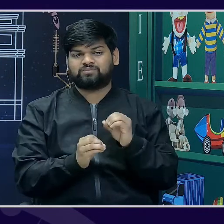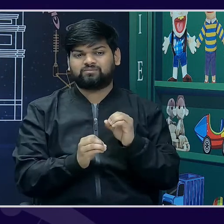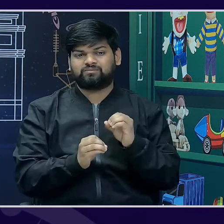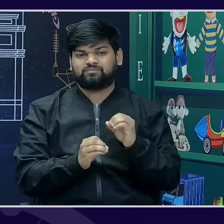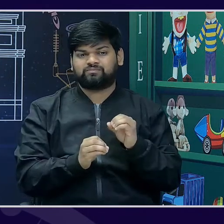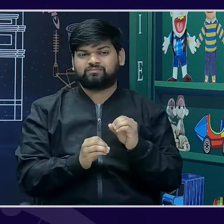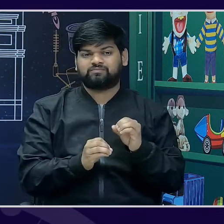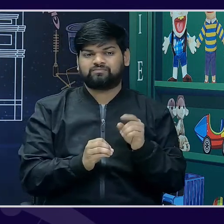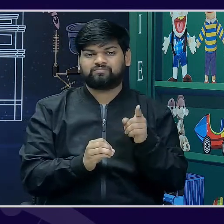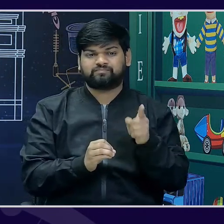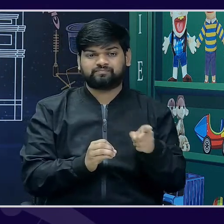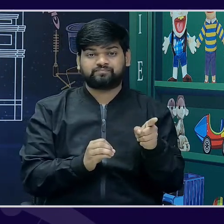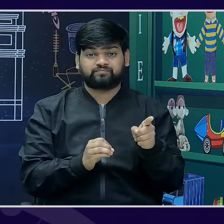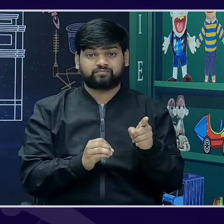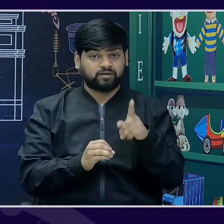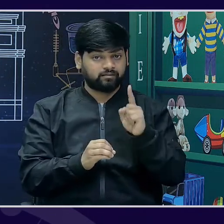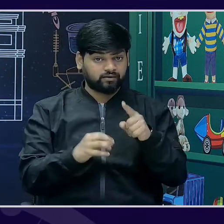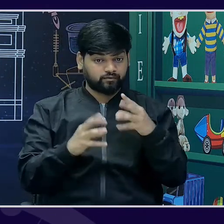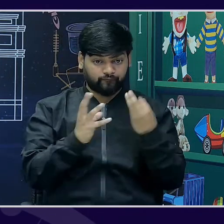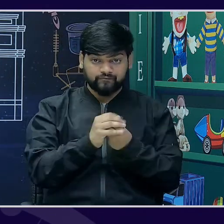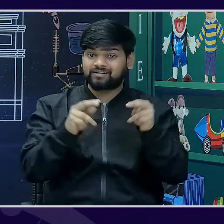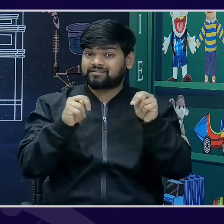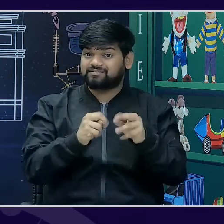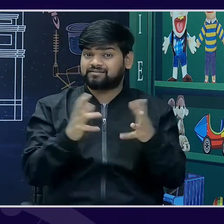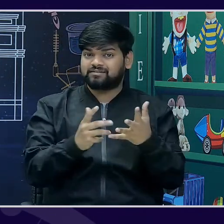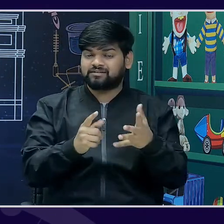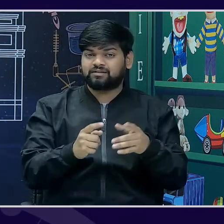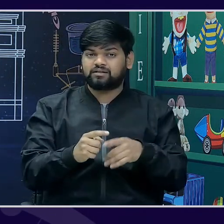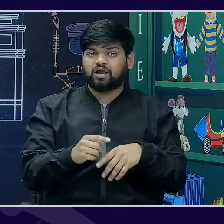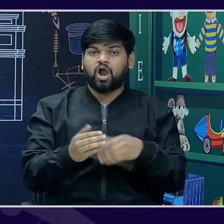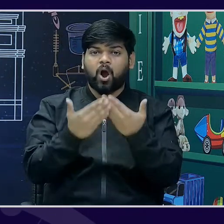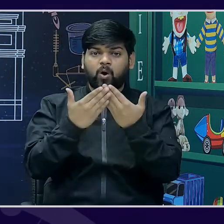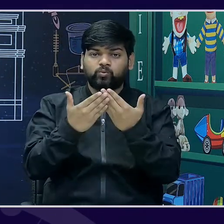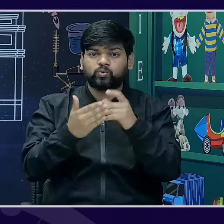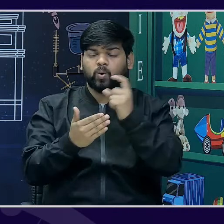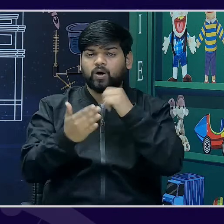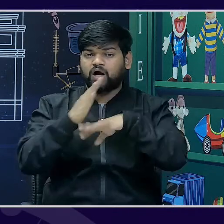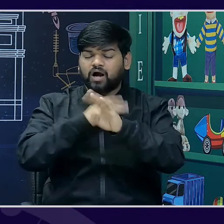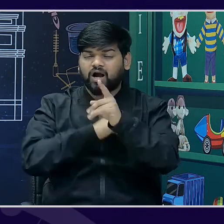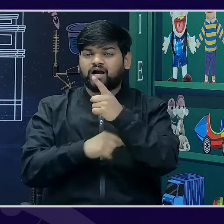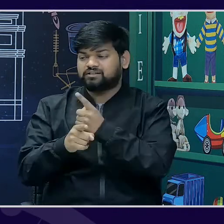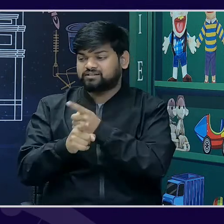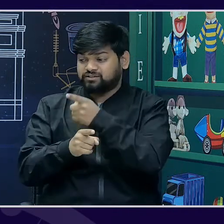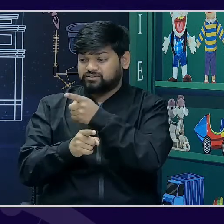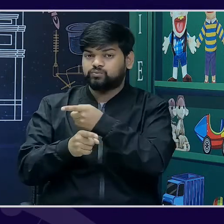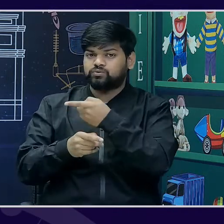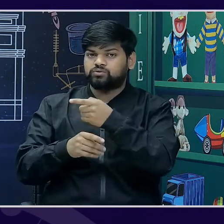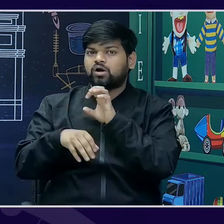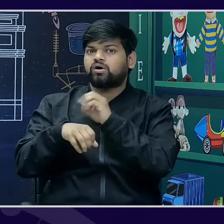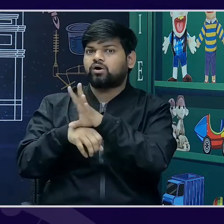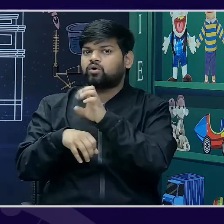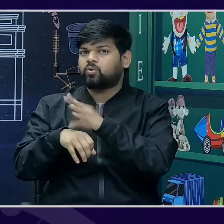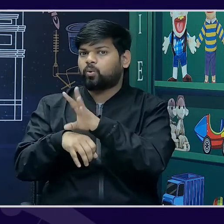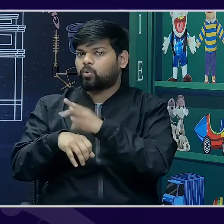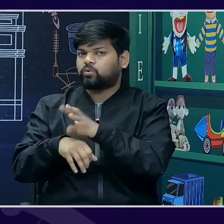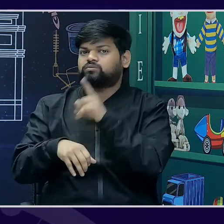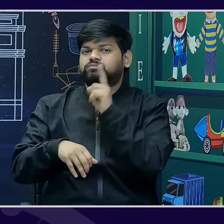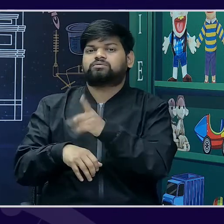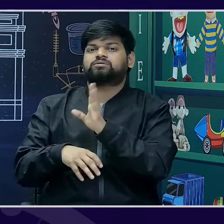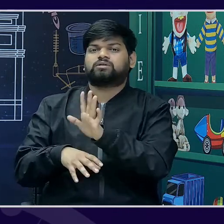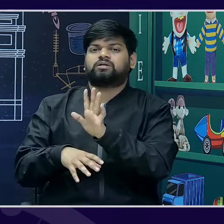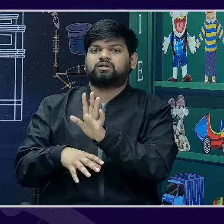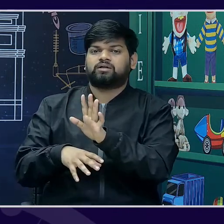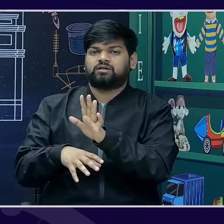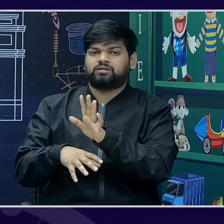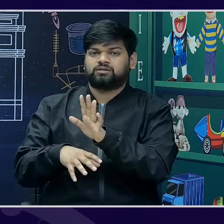teachers, this is nothing, it is as good as specs. So please, you give a chance to this child. This child should do as good as any